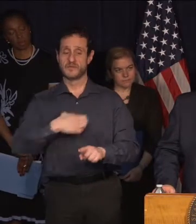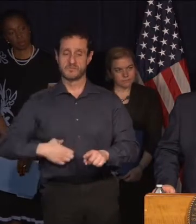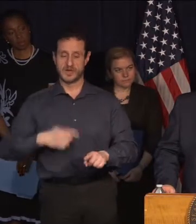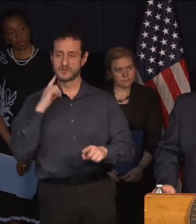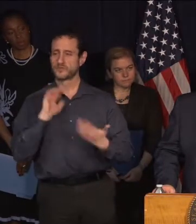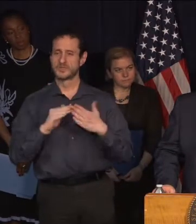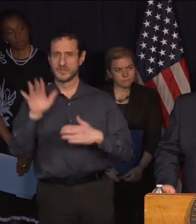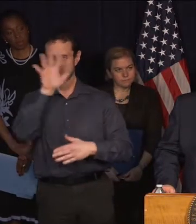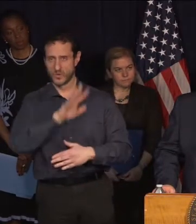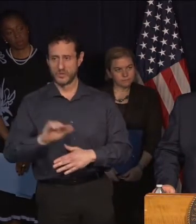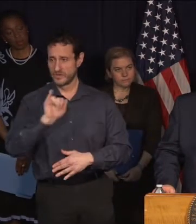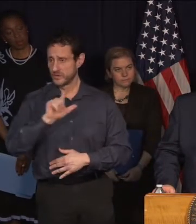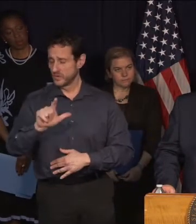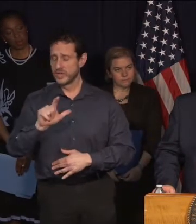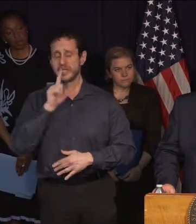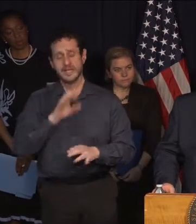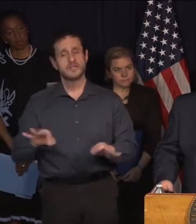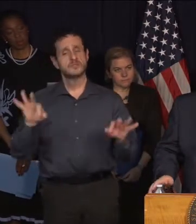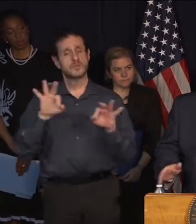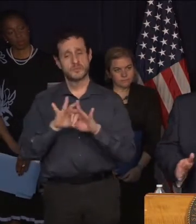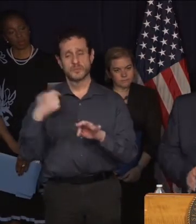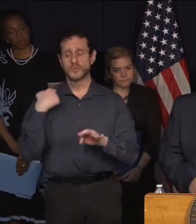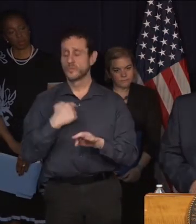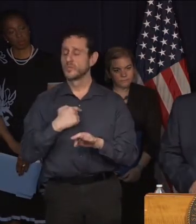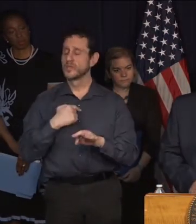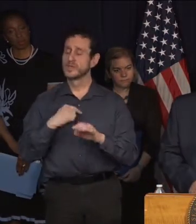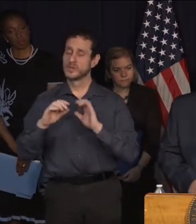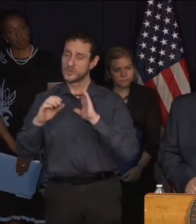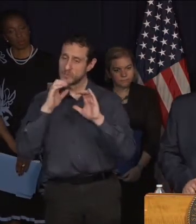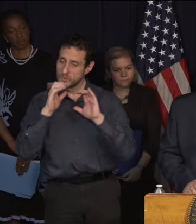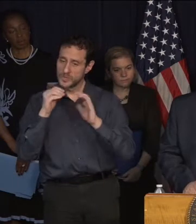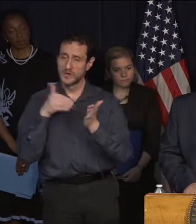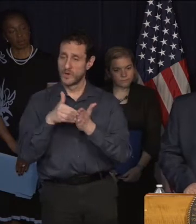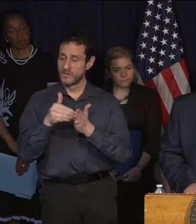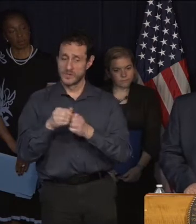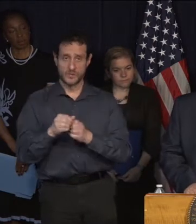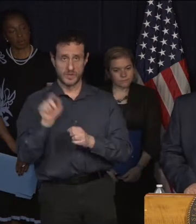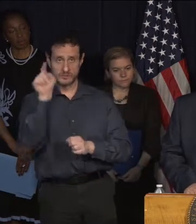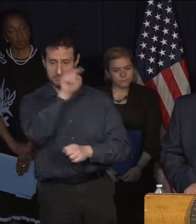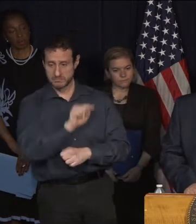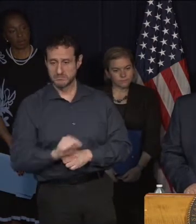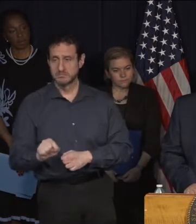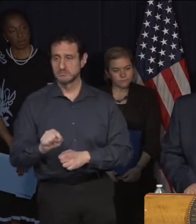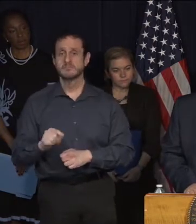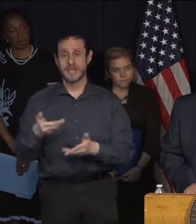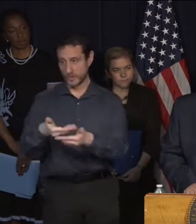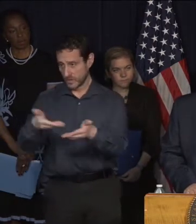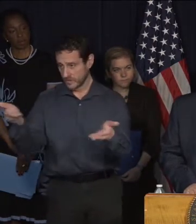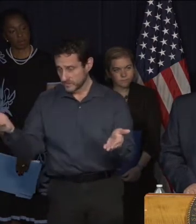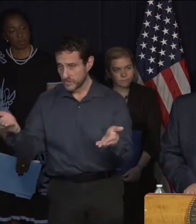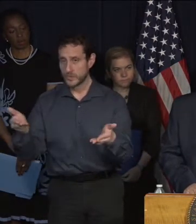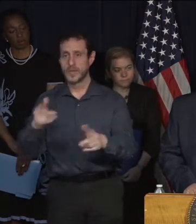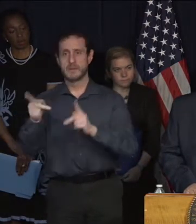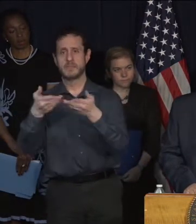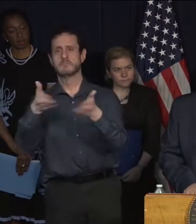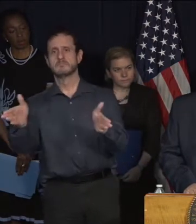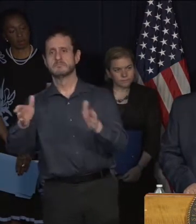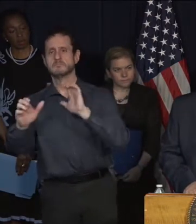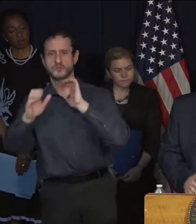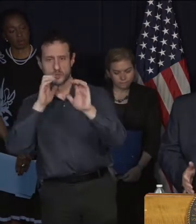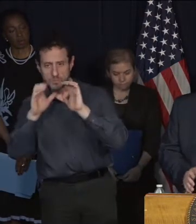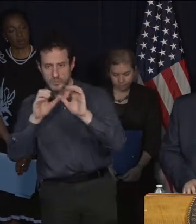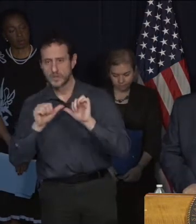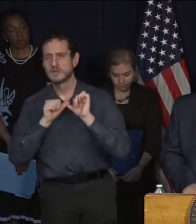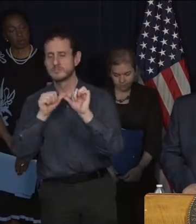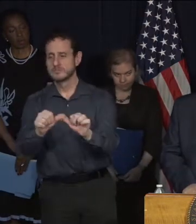It's important that we communicate regularly with them and with all of you and with the public, and we'll continue to do that.